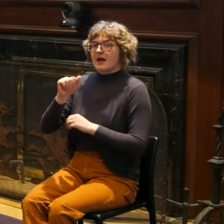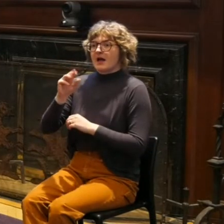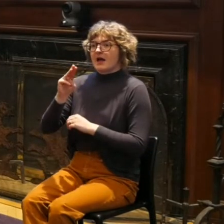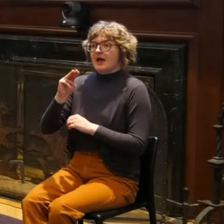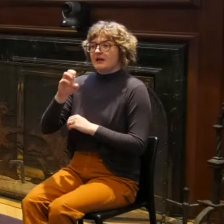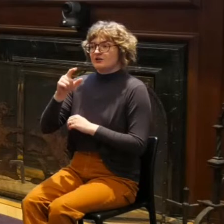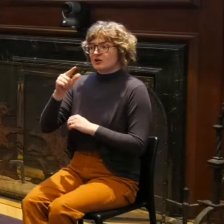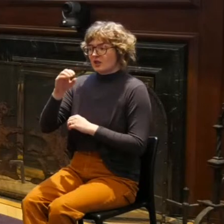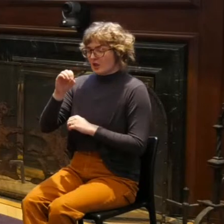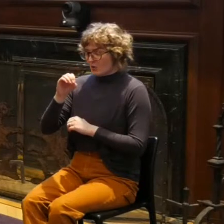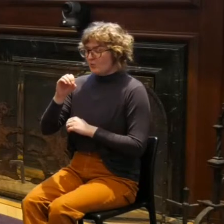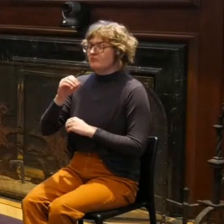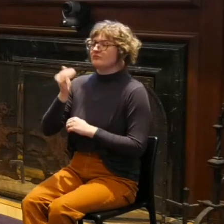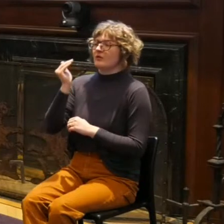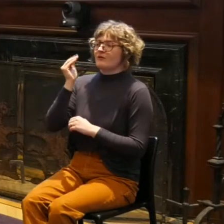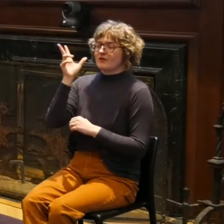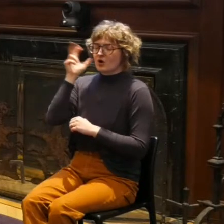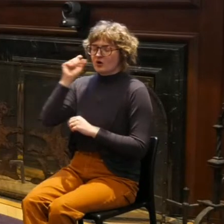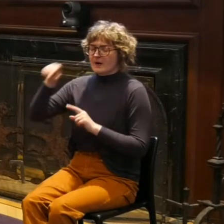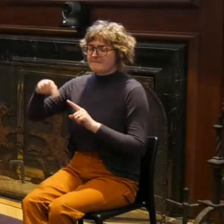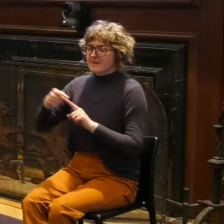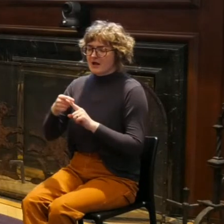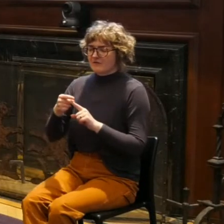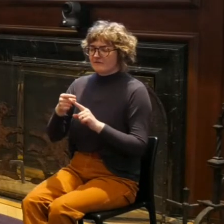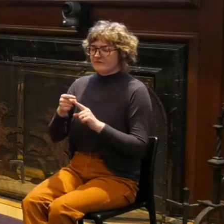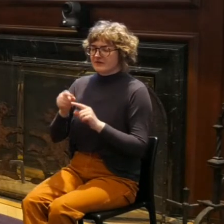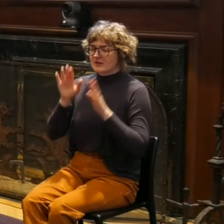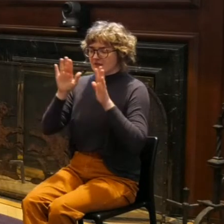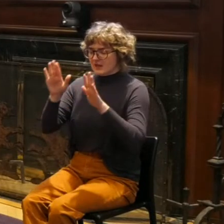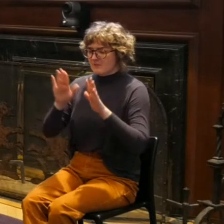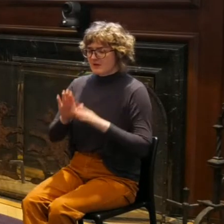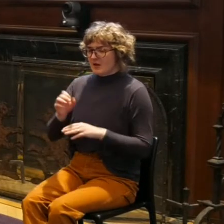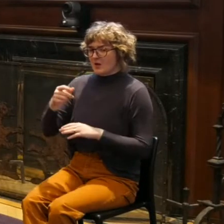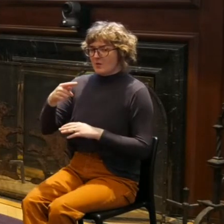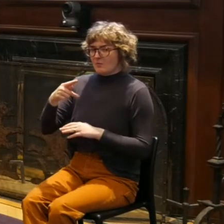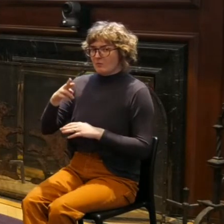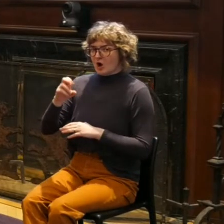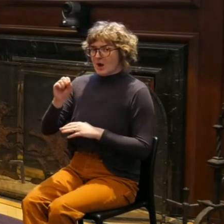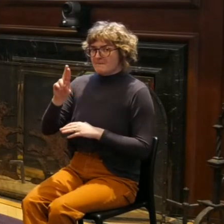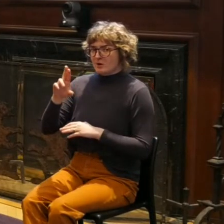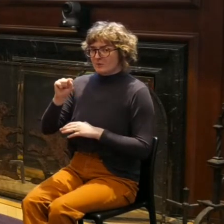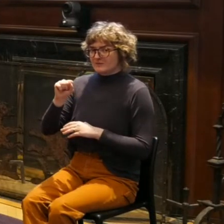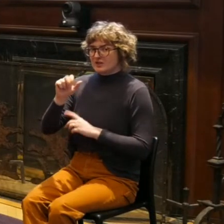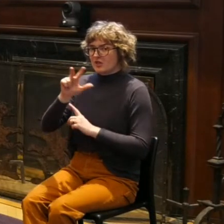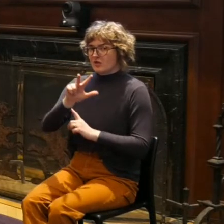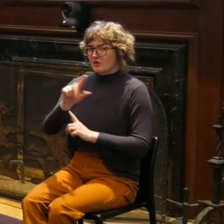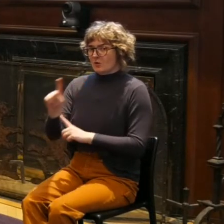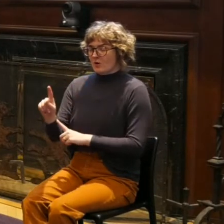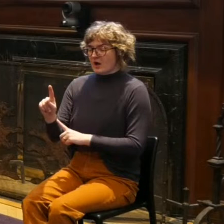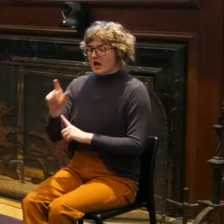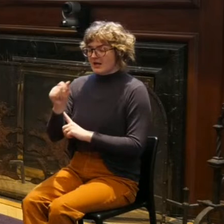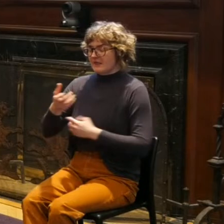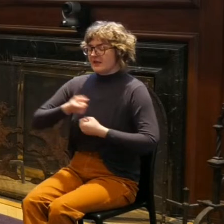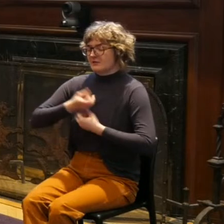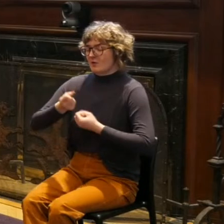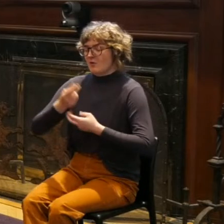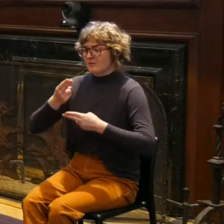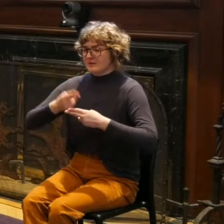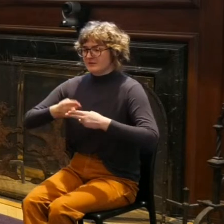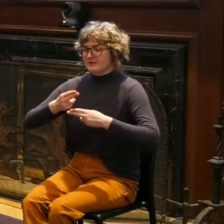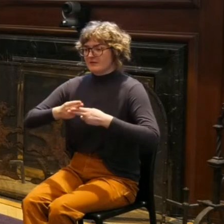heard about The Virtuous Woman in Proverbs 31. This